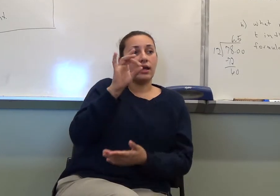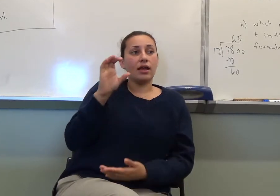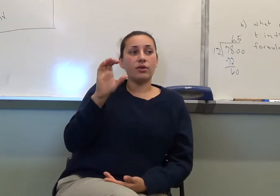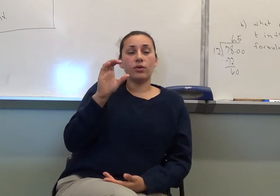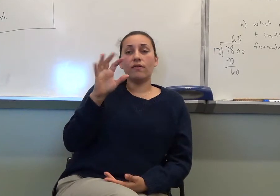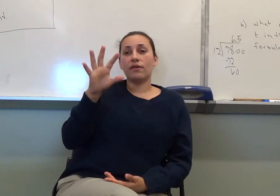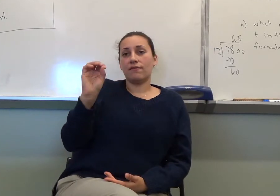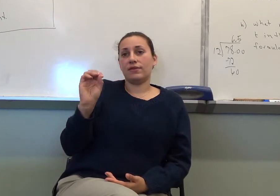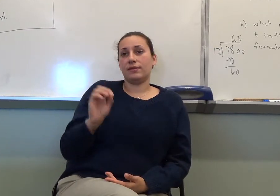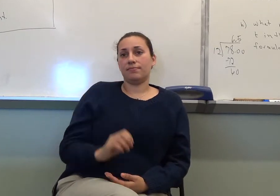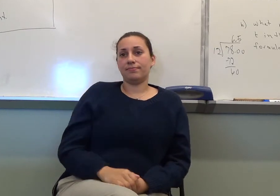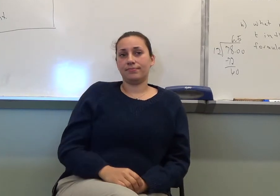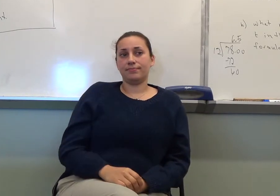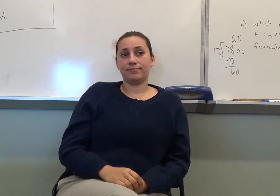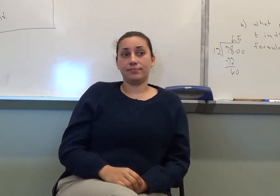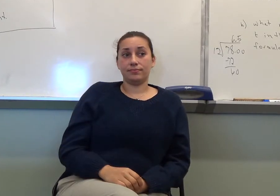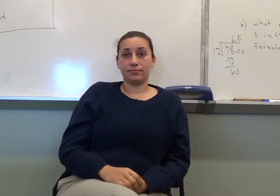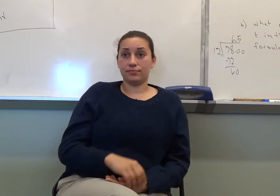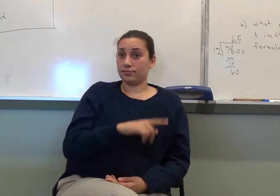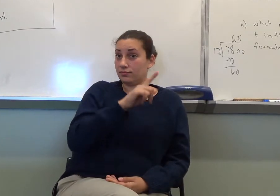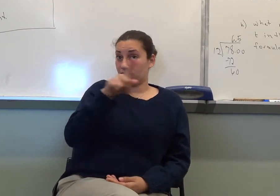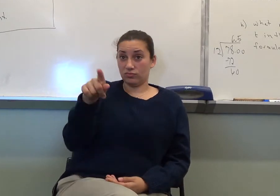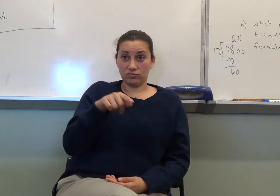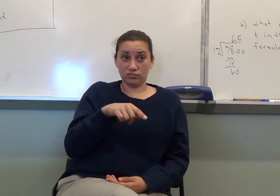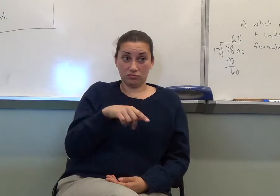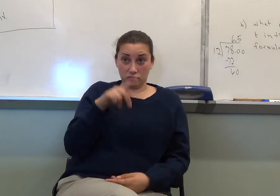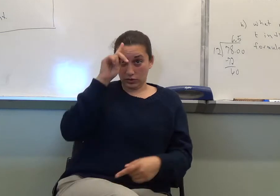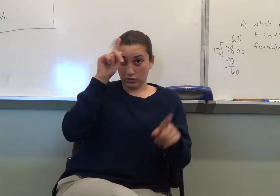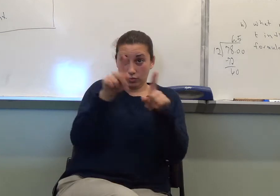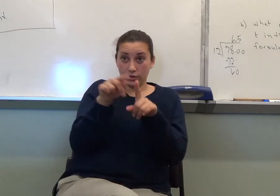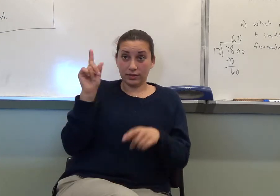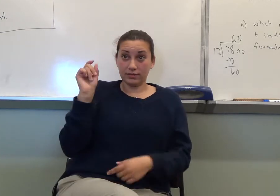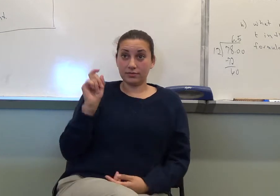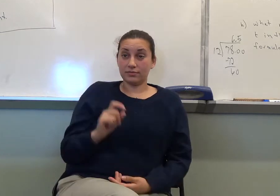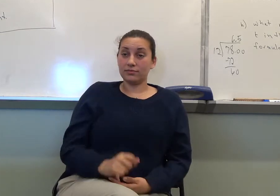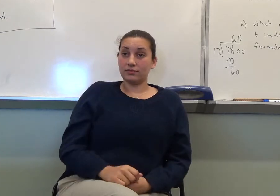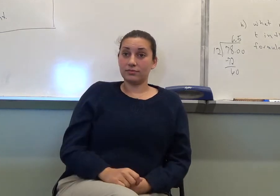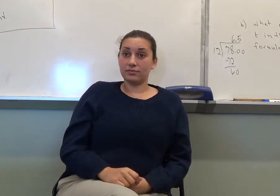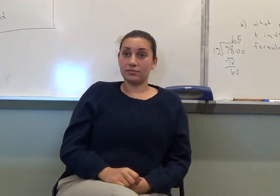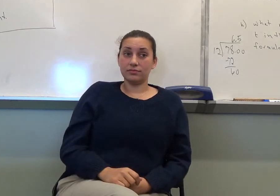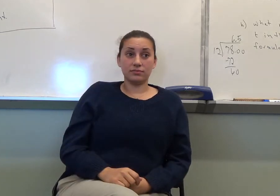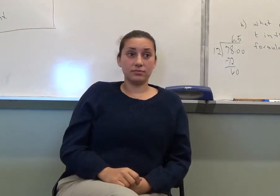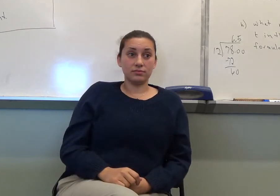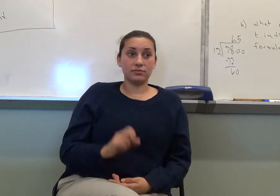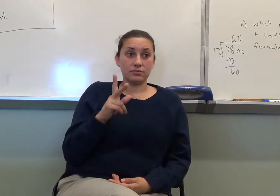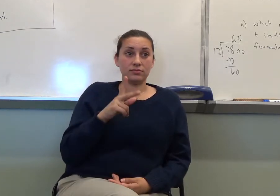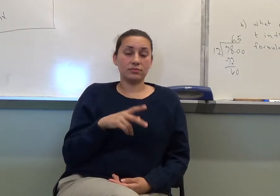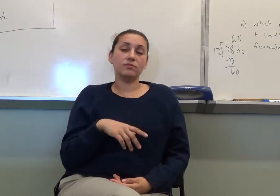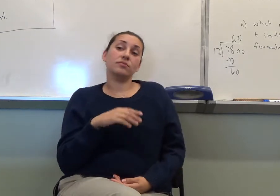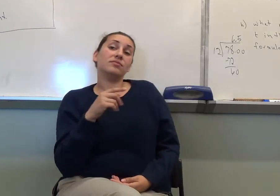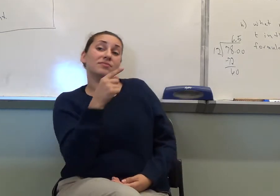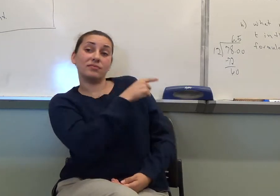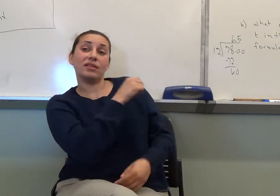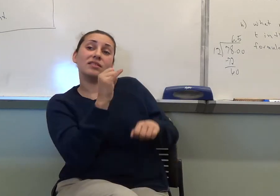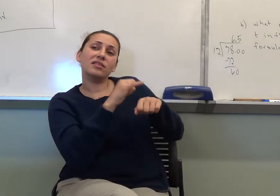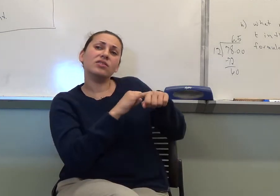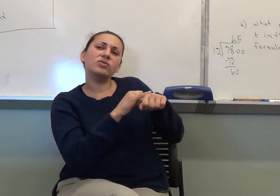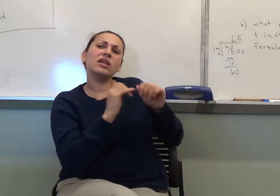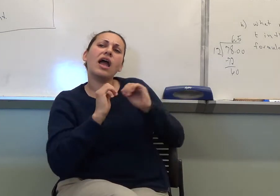3,850? Yes. Anybody disagree with that? Okay, so if that's the interest, then how much total